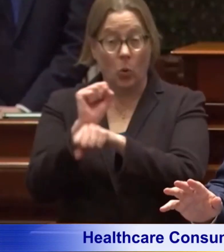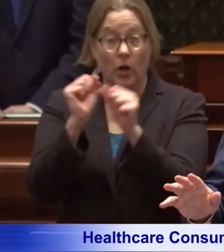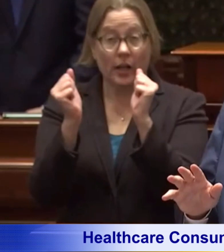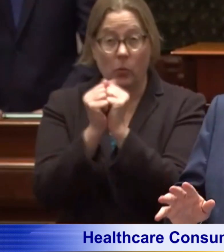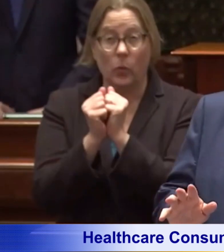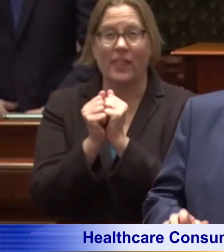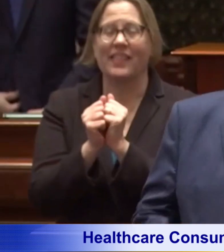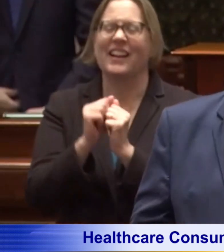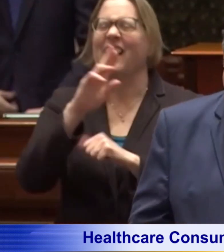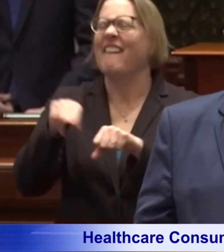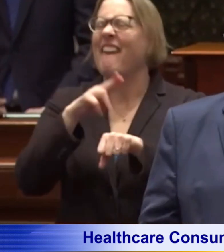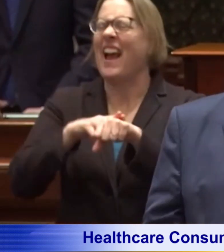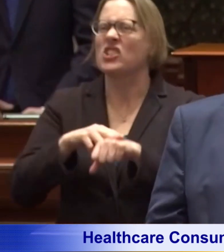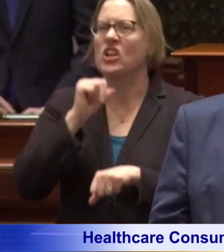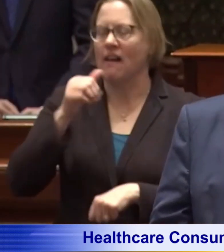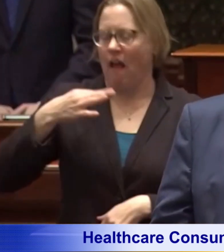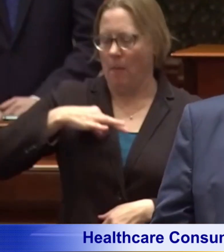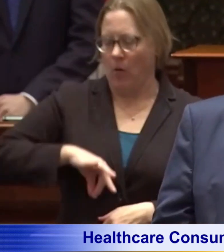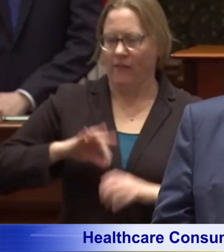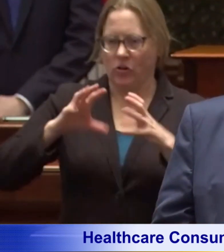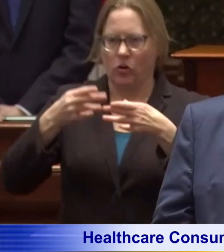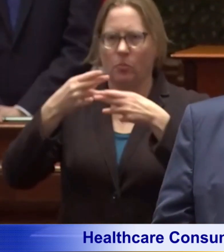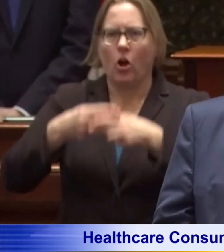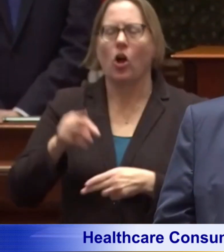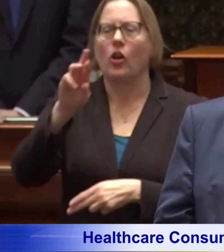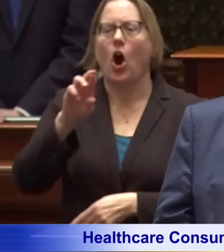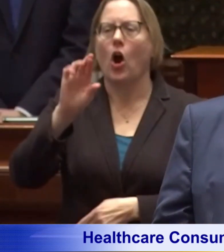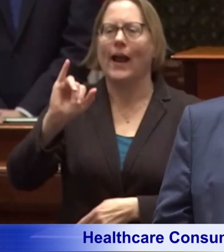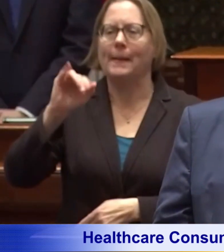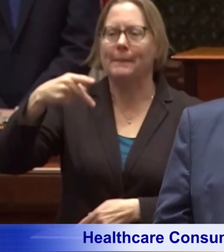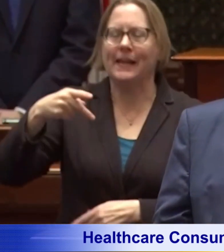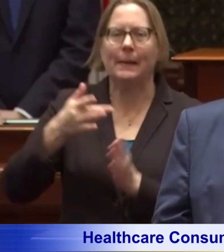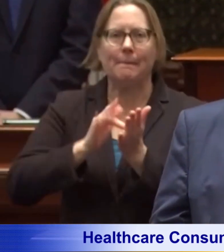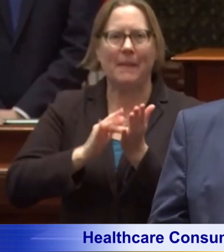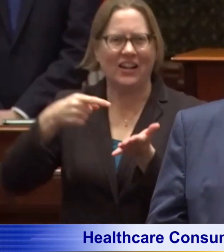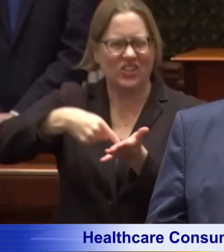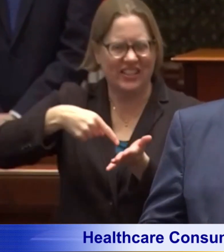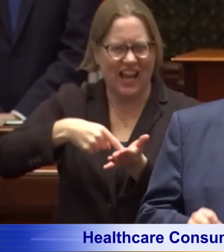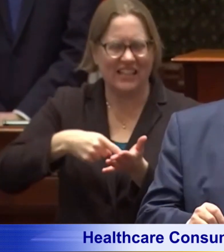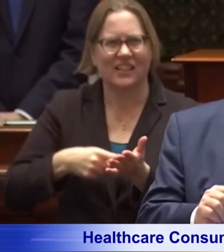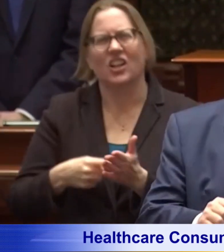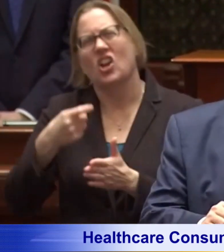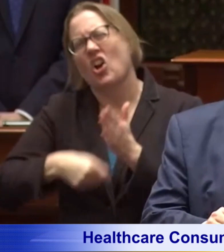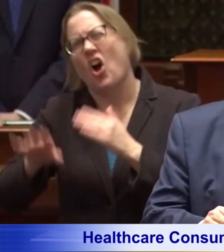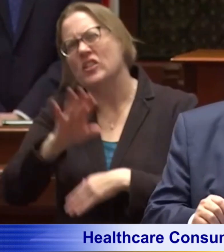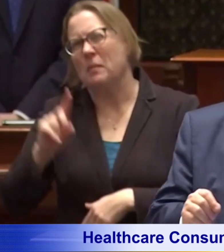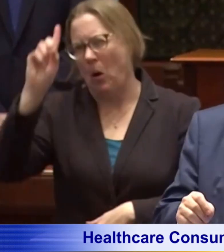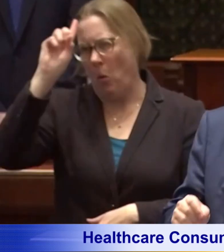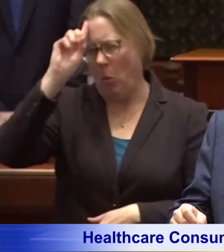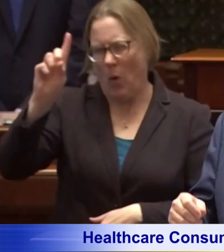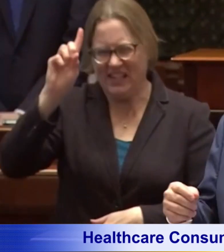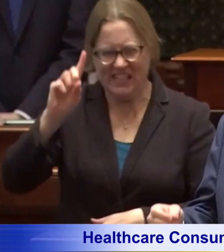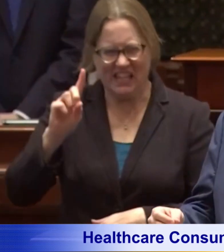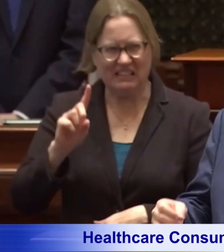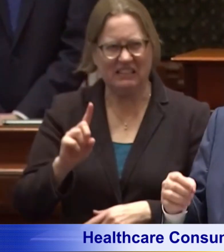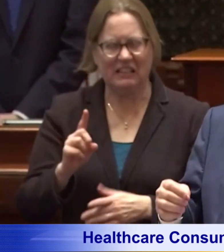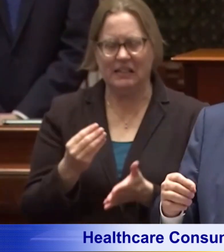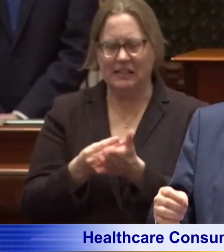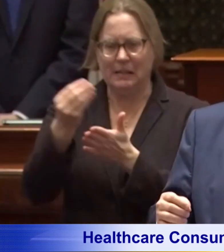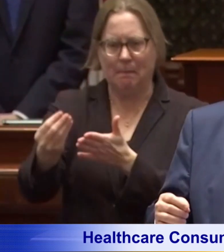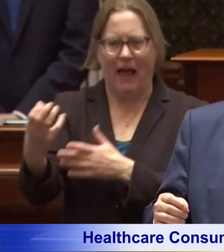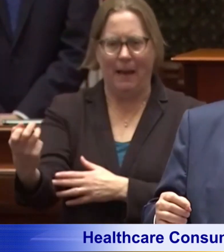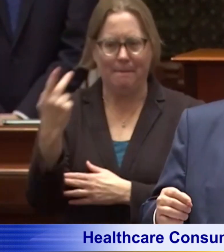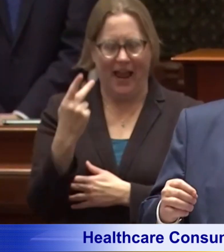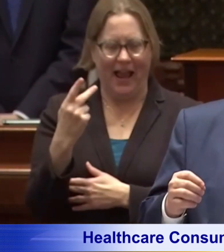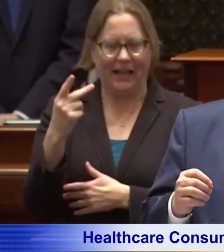Working with a national nonprofit called RIP Medical Debt, it costs on average 1 penny to buy back and eliminate